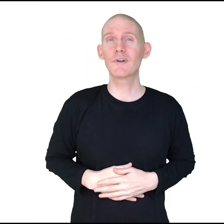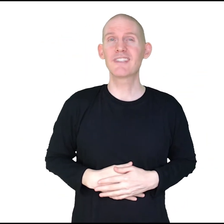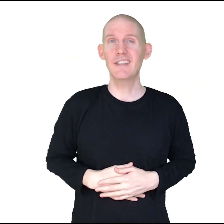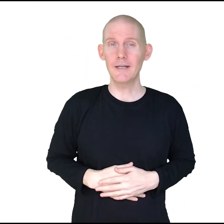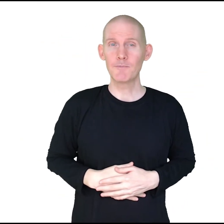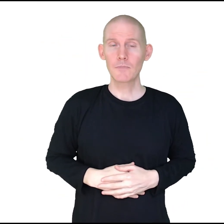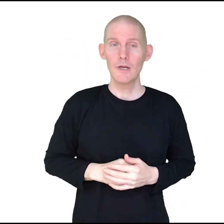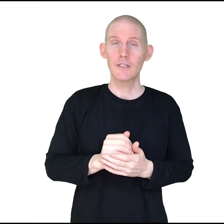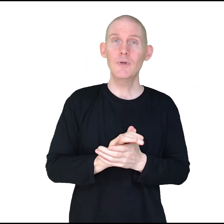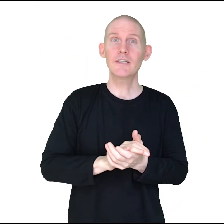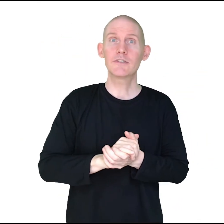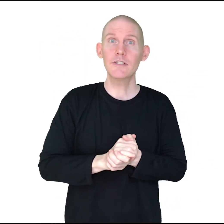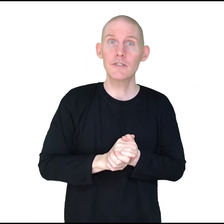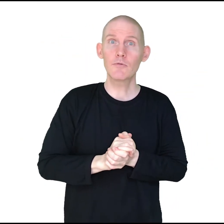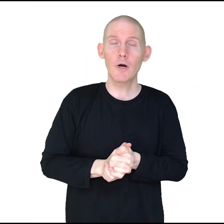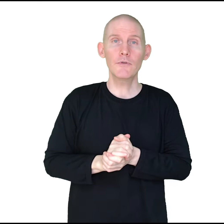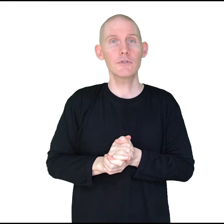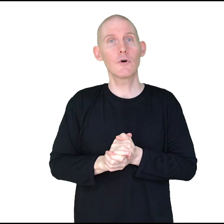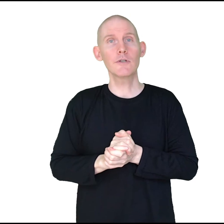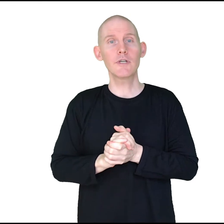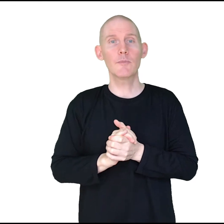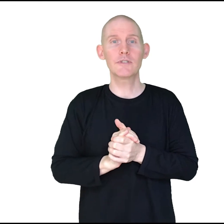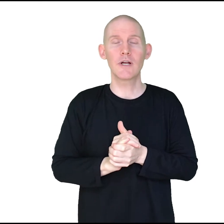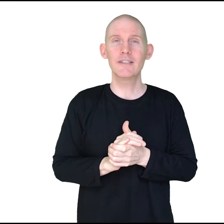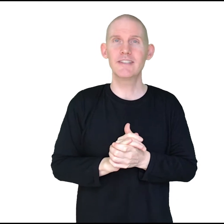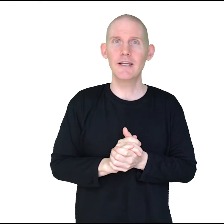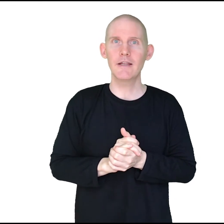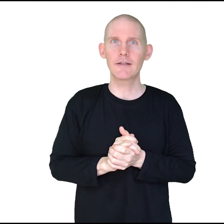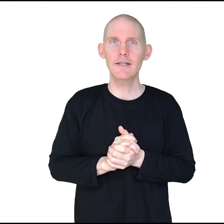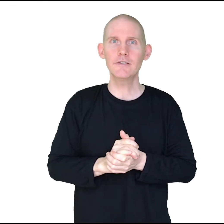today. To be consistent throughout this course, I'll be signing today like this.